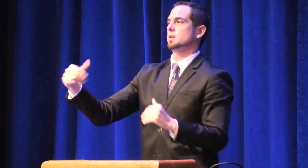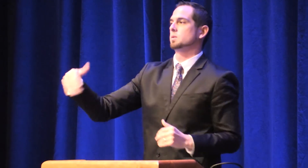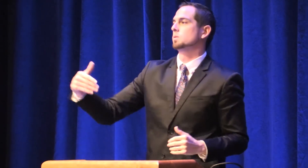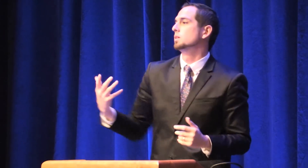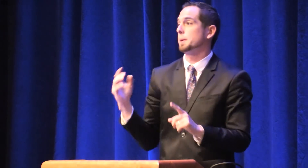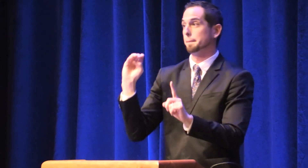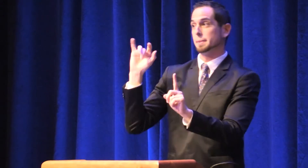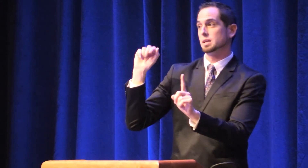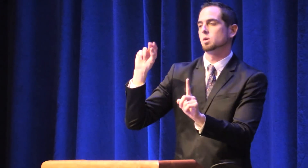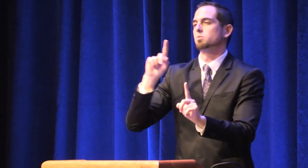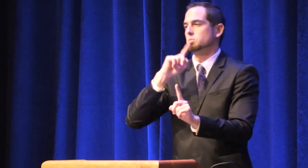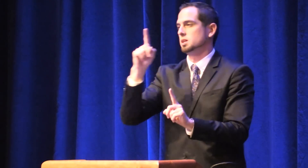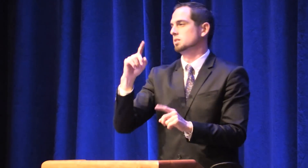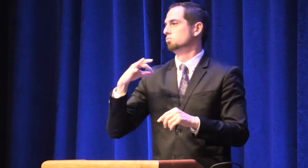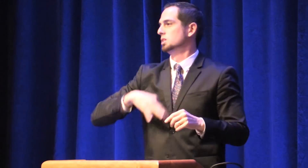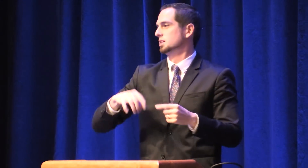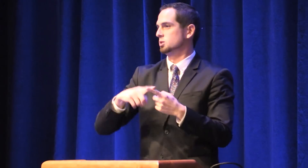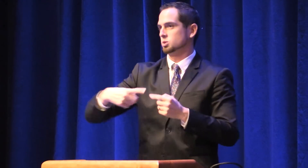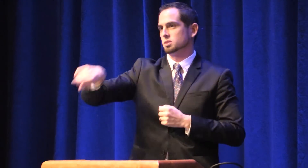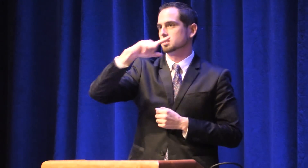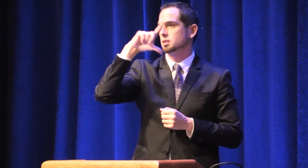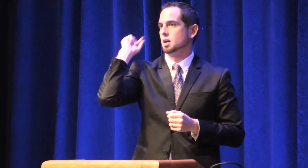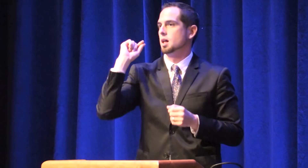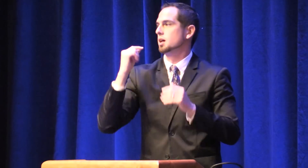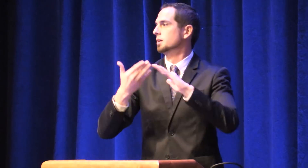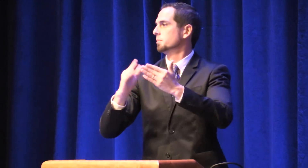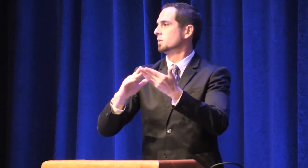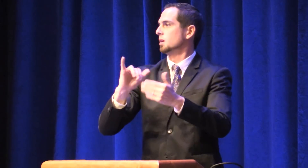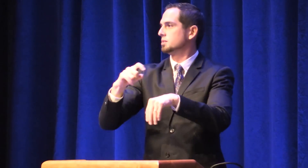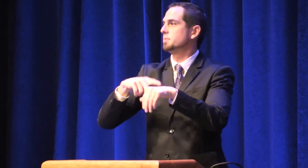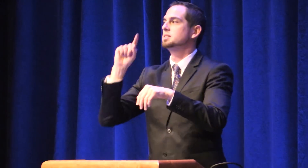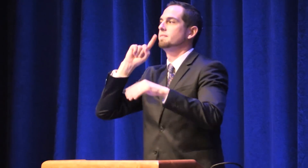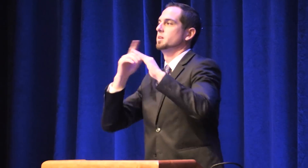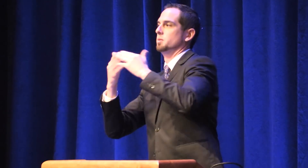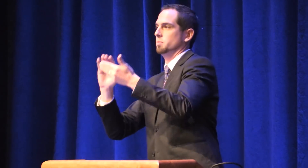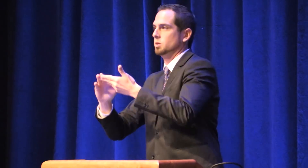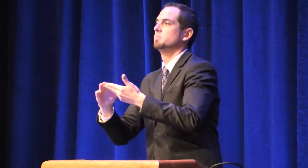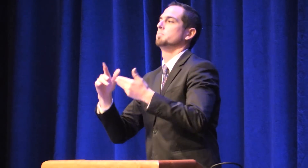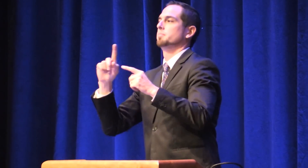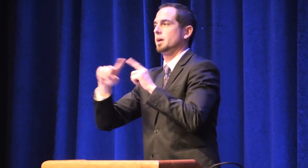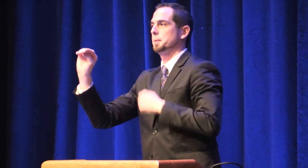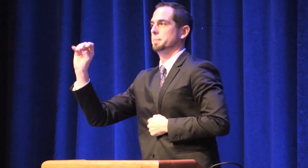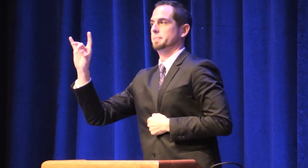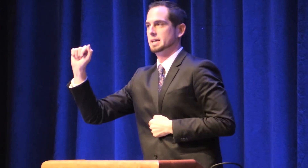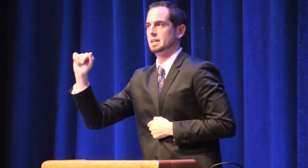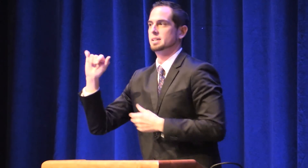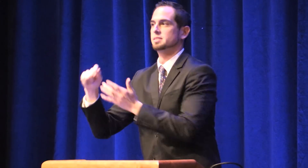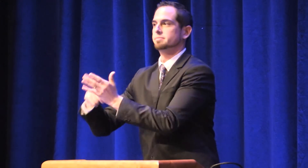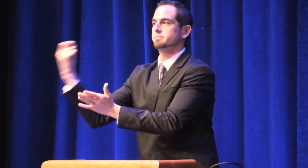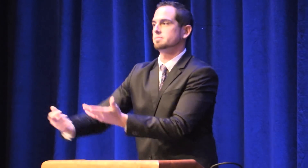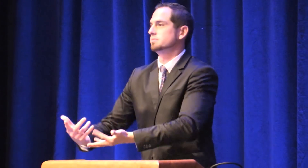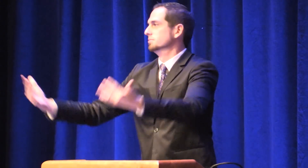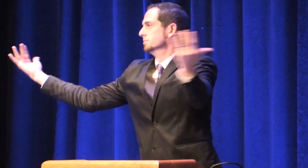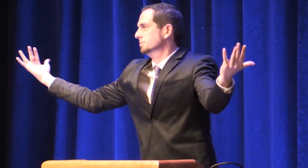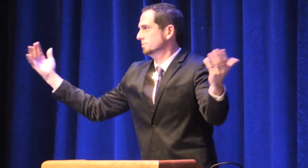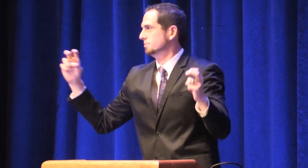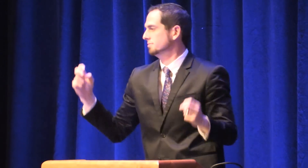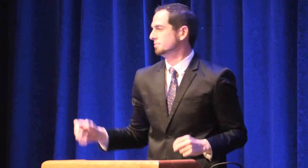us and individuals with disabilities. The media was a benefit to the Gallaudet community at that